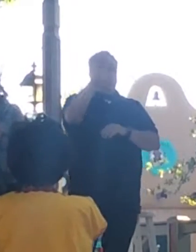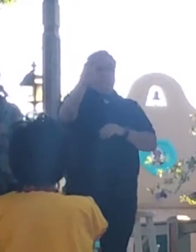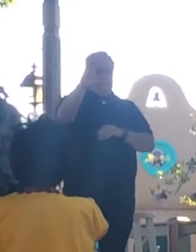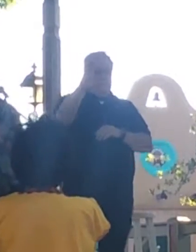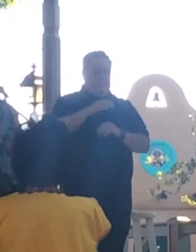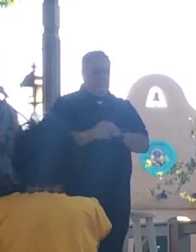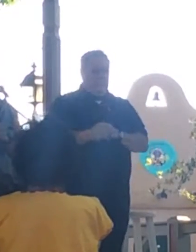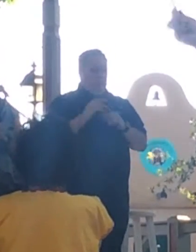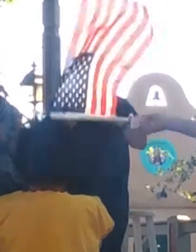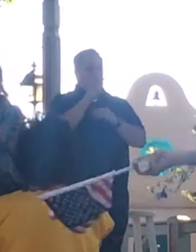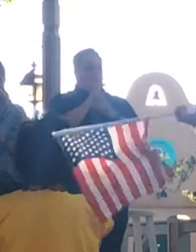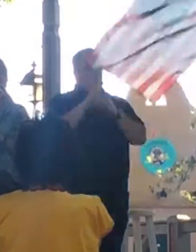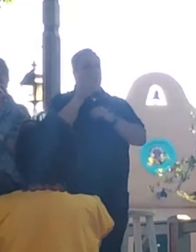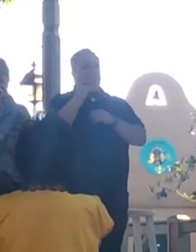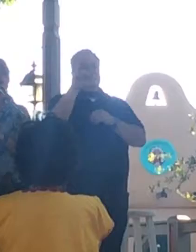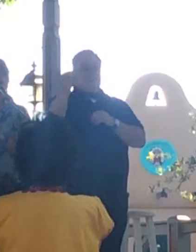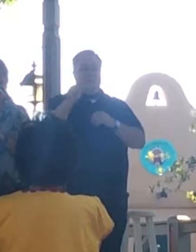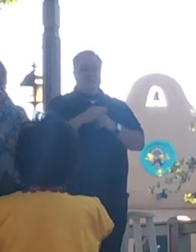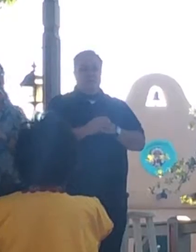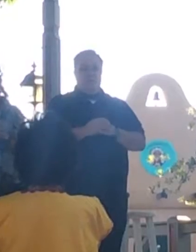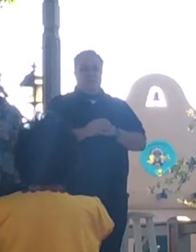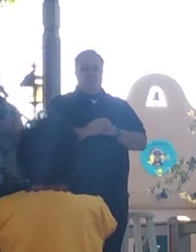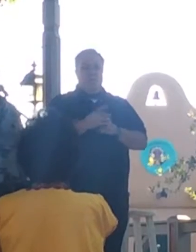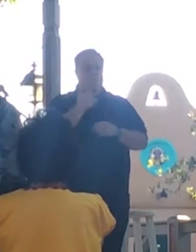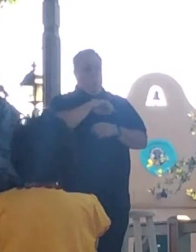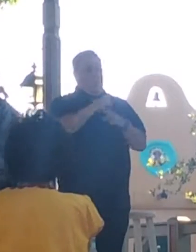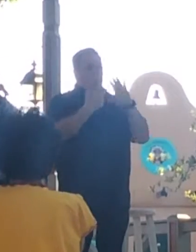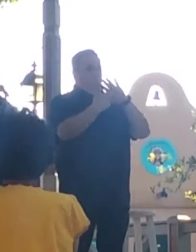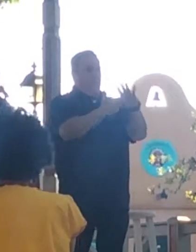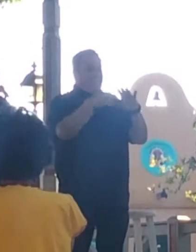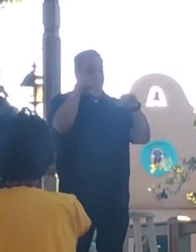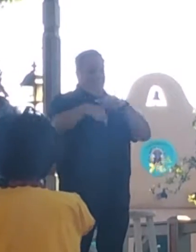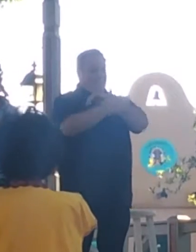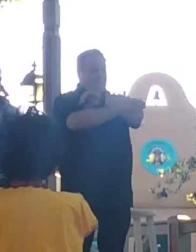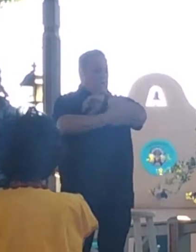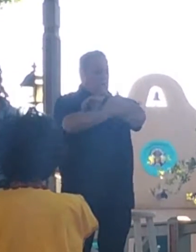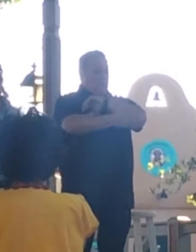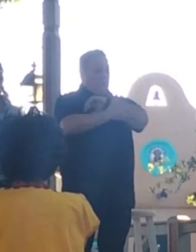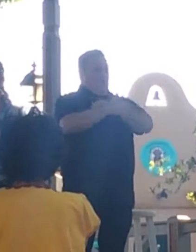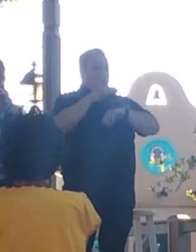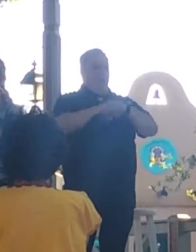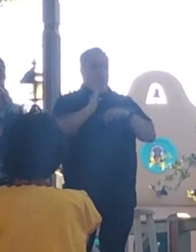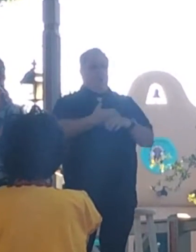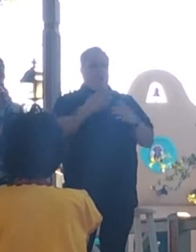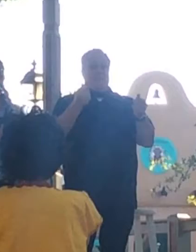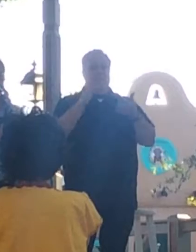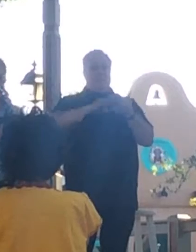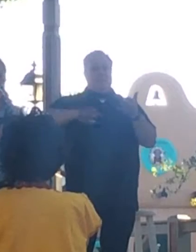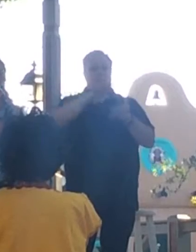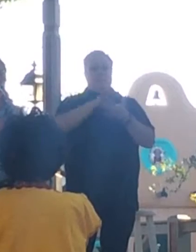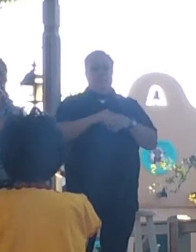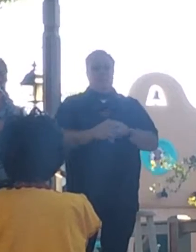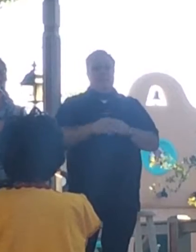College, USA, and we represent this country on our campus.